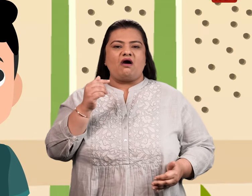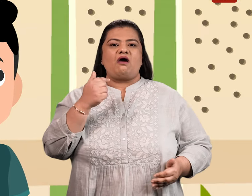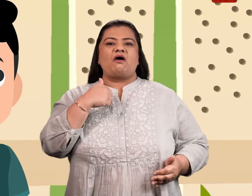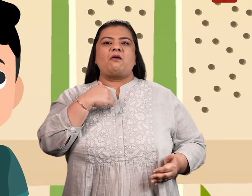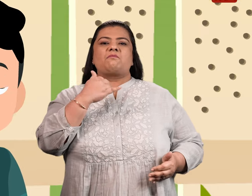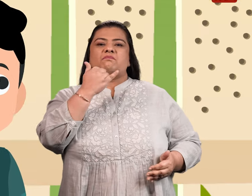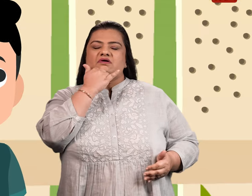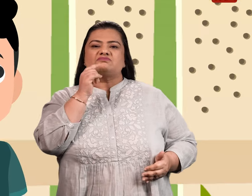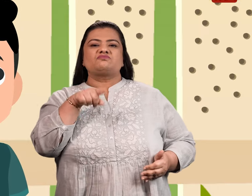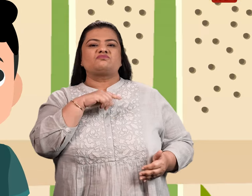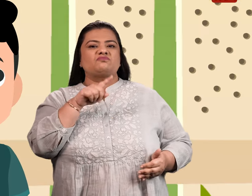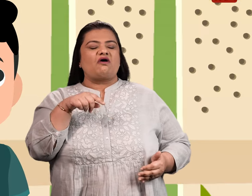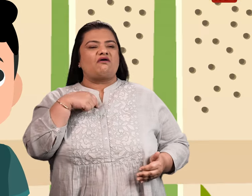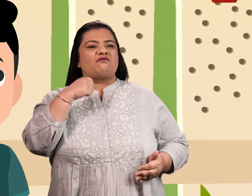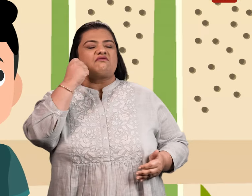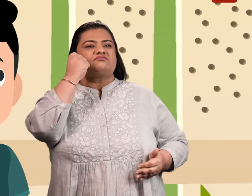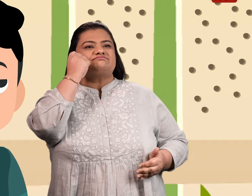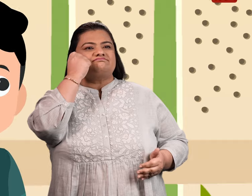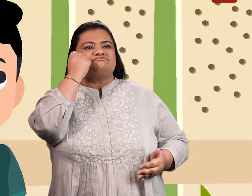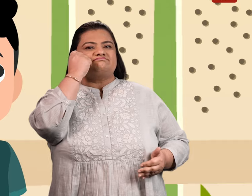The boy realized his mistake.